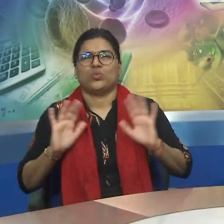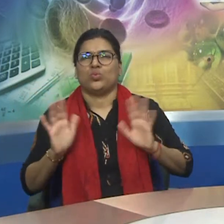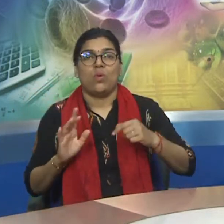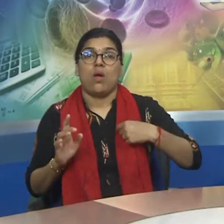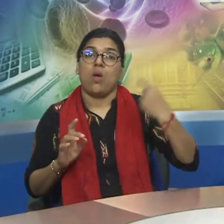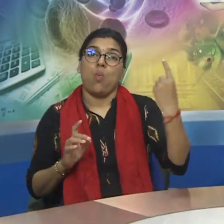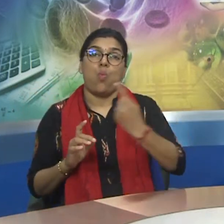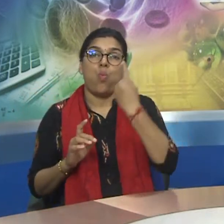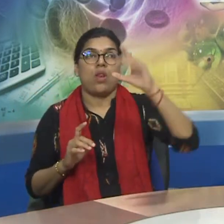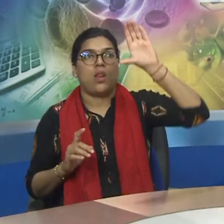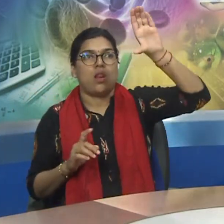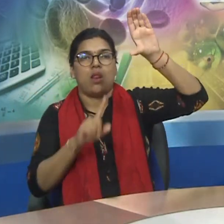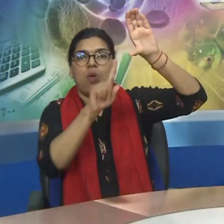If you want to have a printout